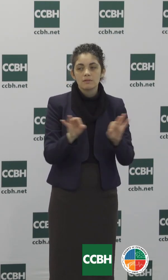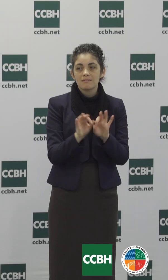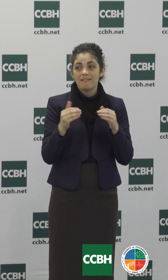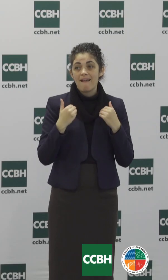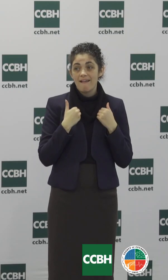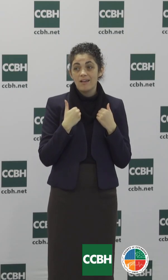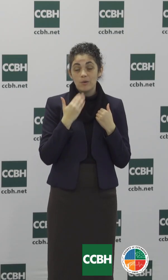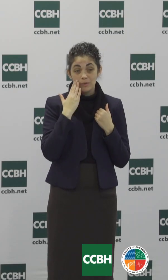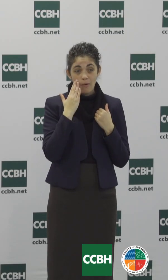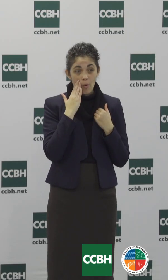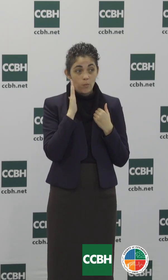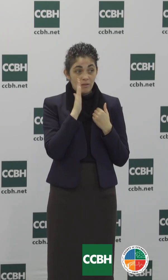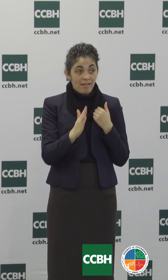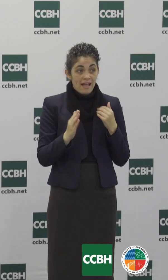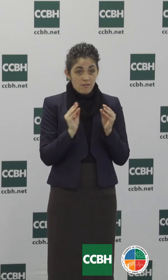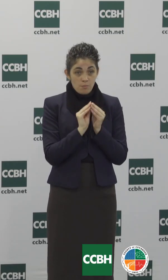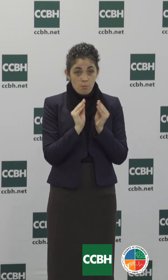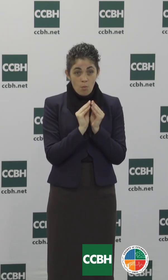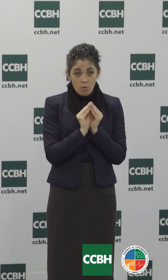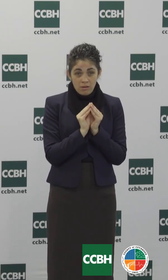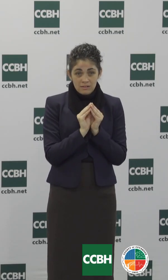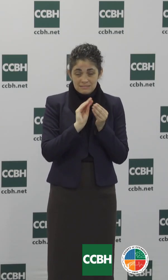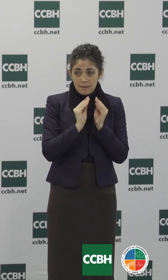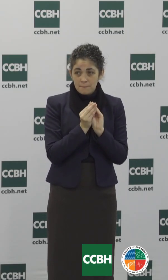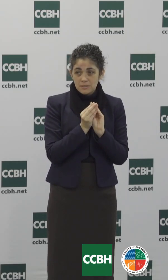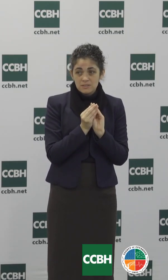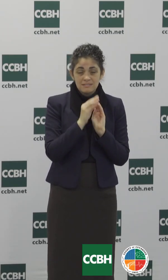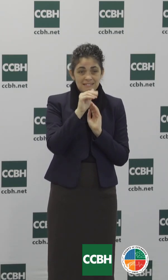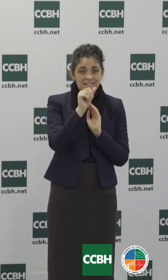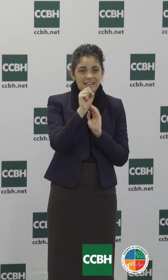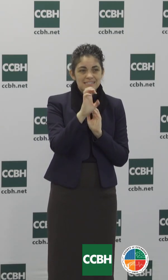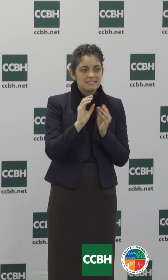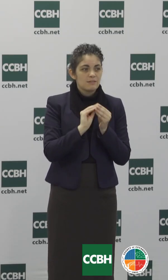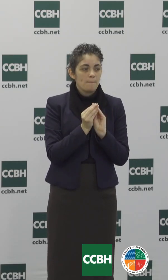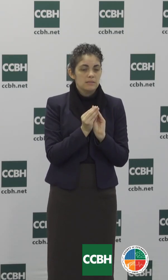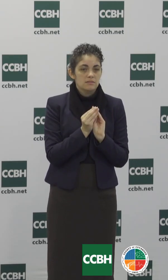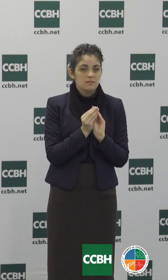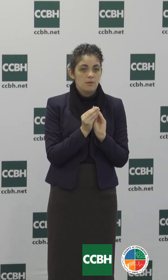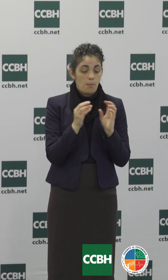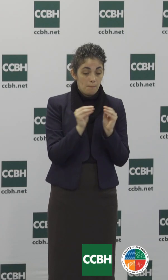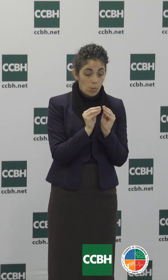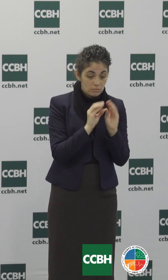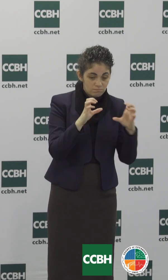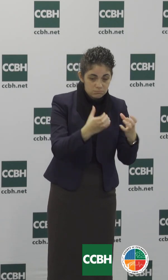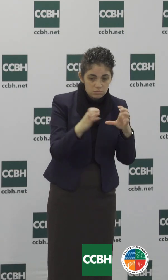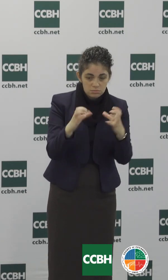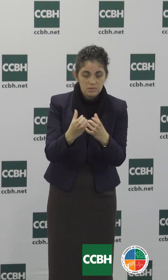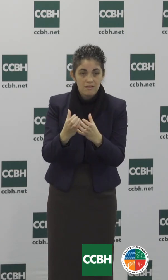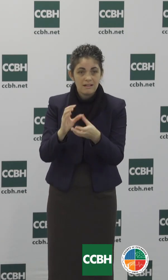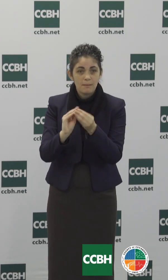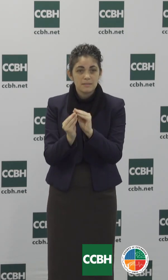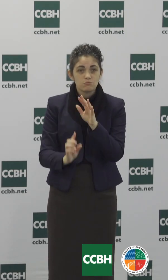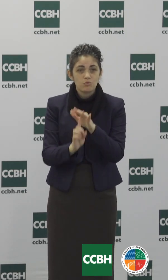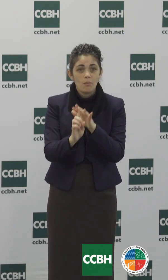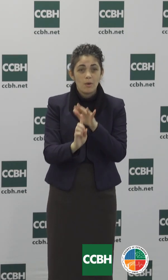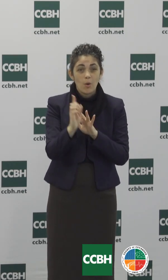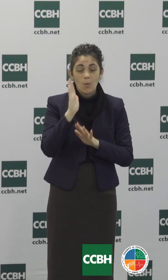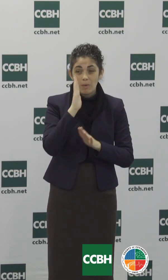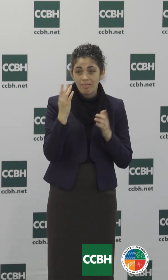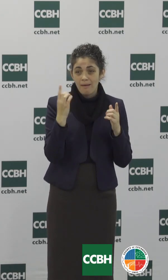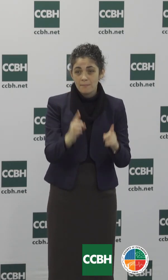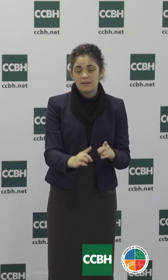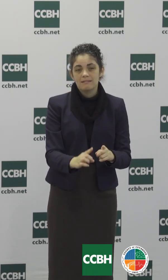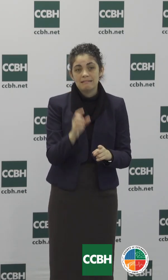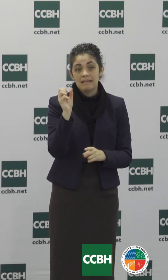cases into the coming months. We anticipate potential clusters of illness in the coming months. It is public health's